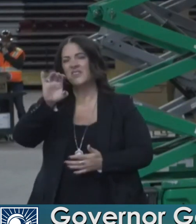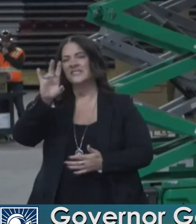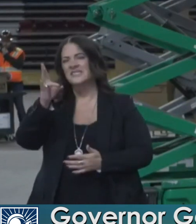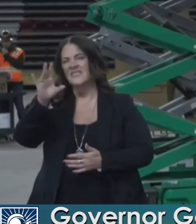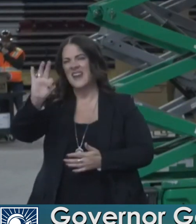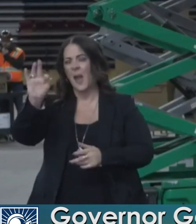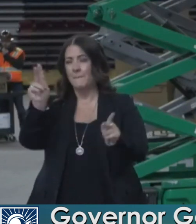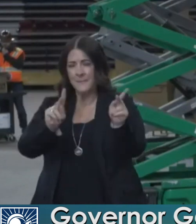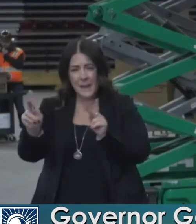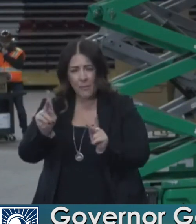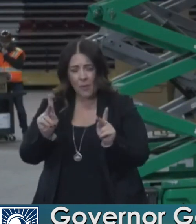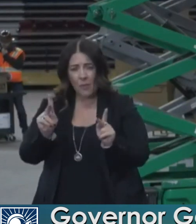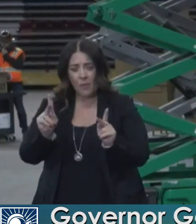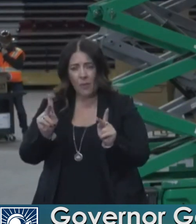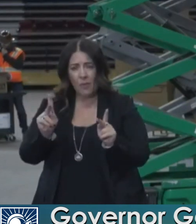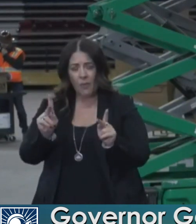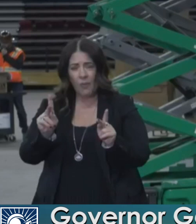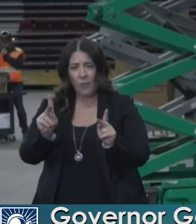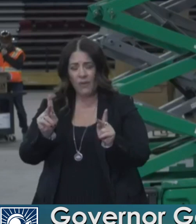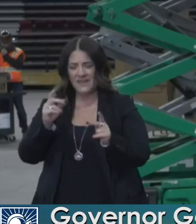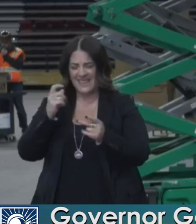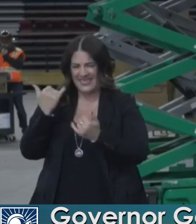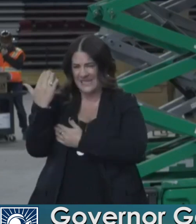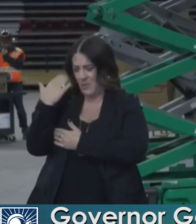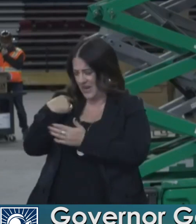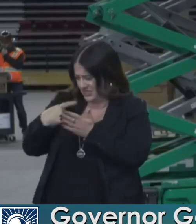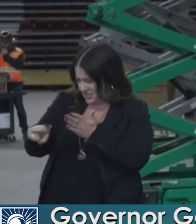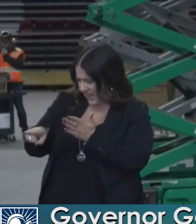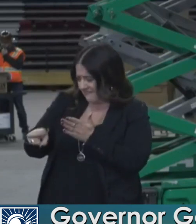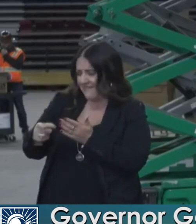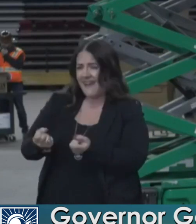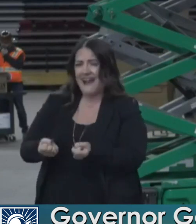81,879 people, not over, as of this morning,